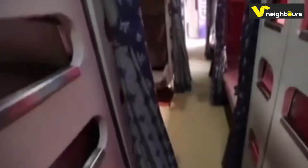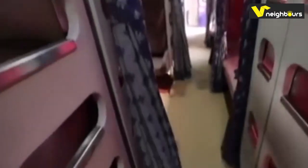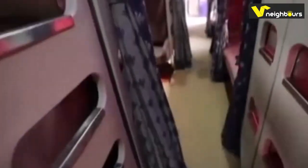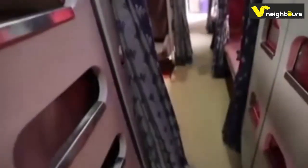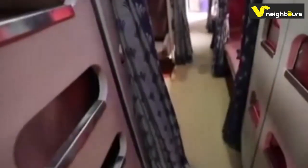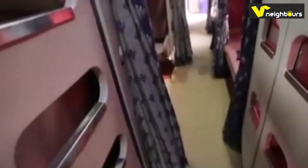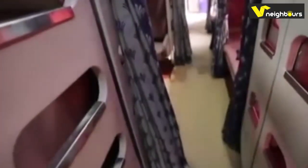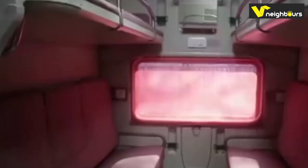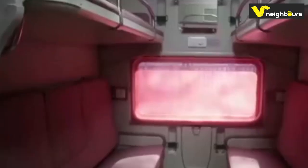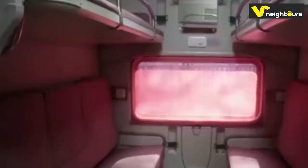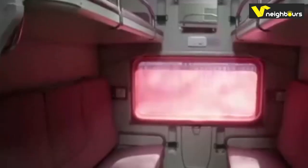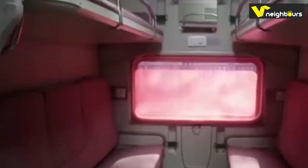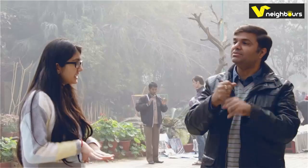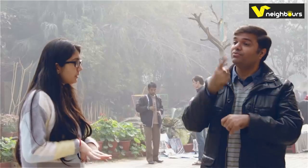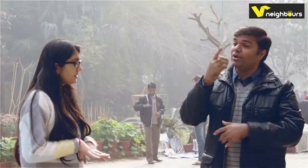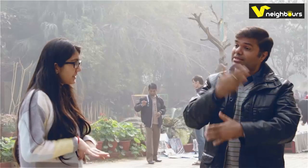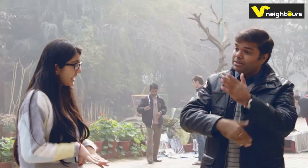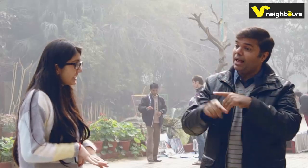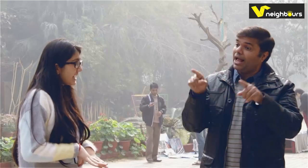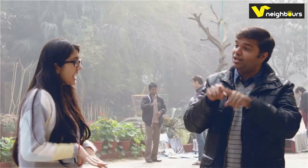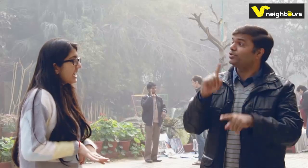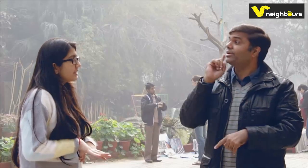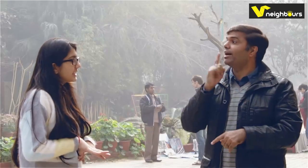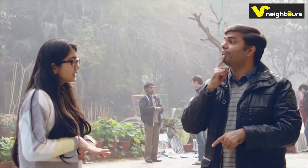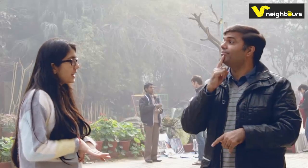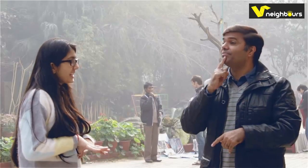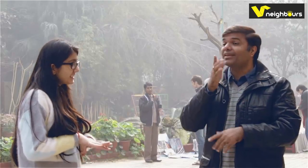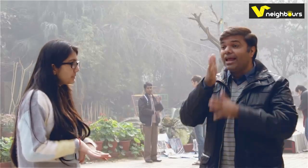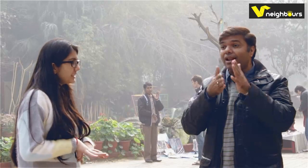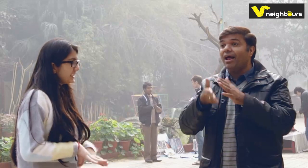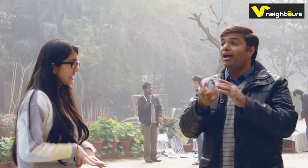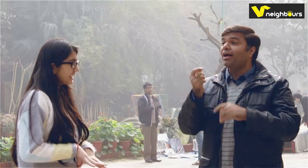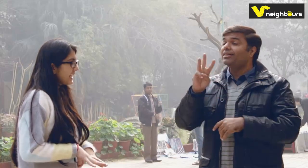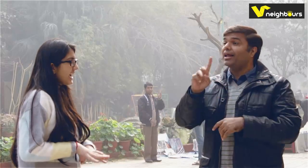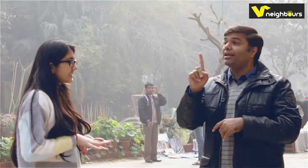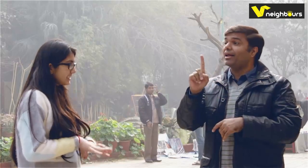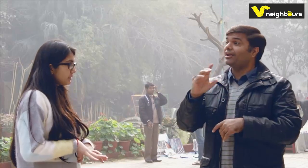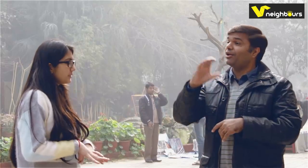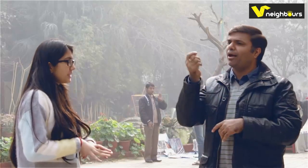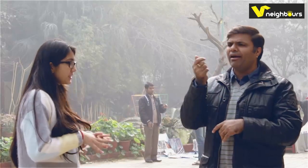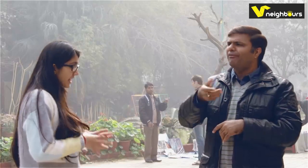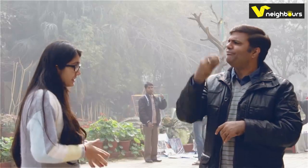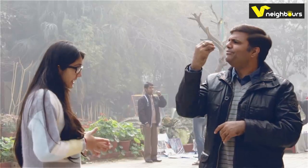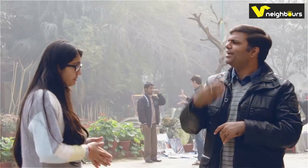crores has been spent on this model rake, there's no accessibility there. Accessible for the deaf